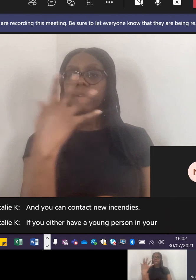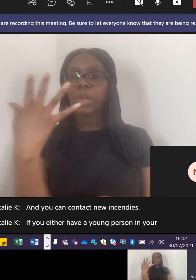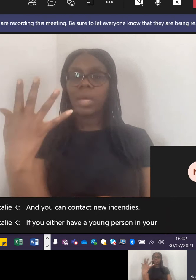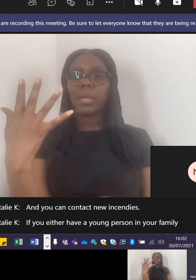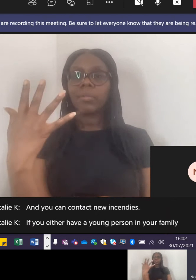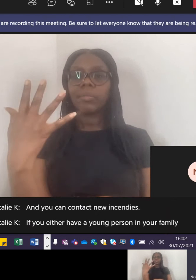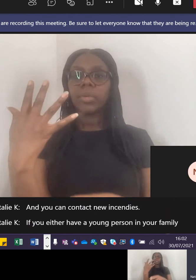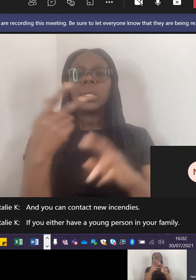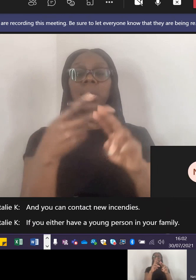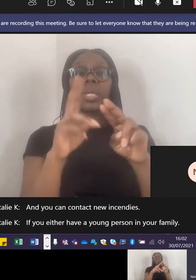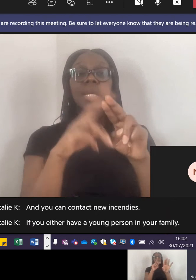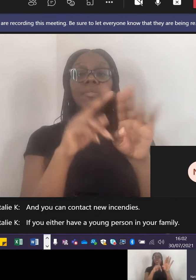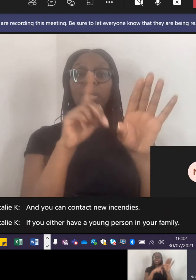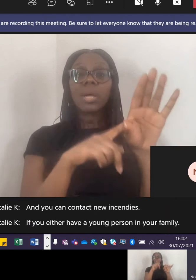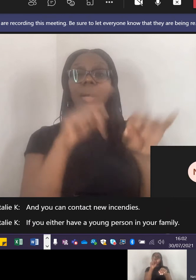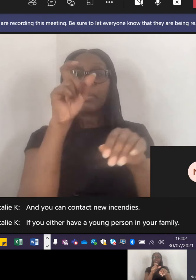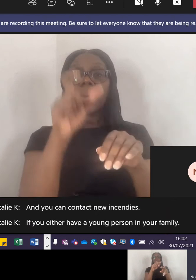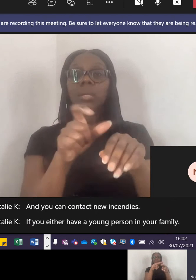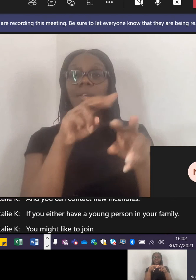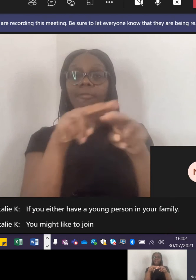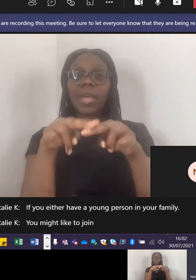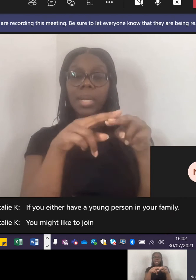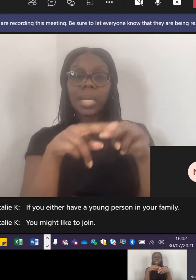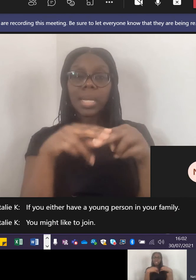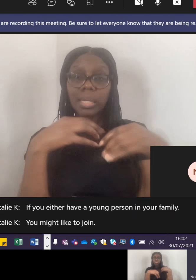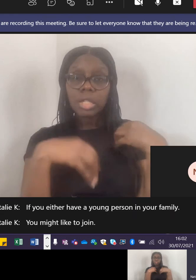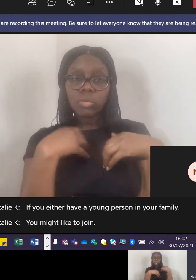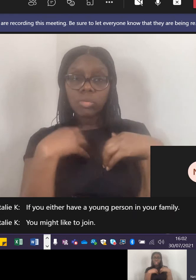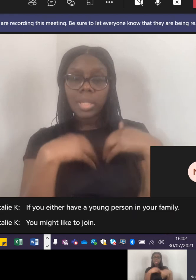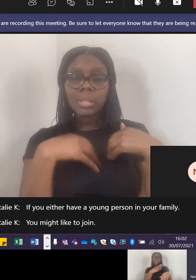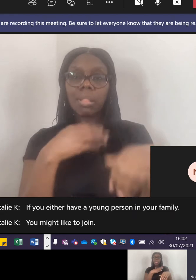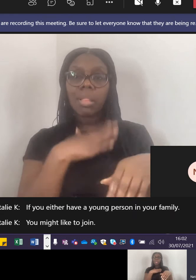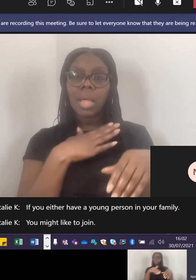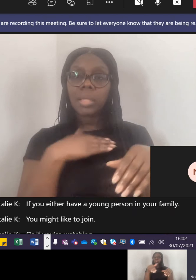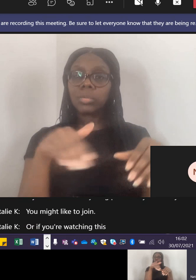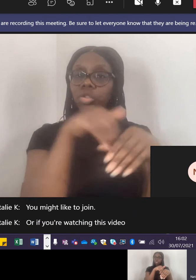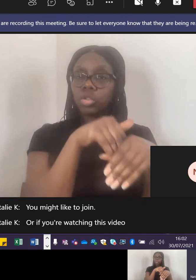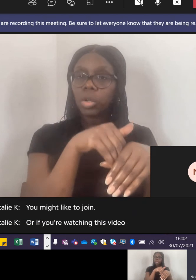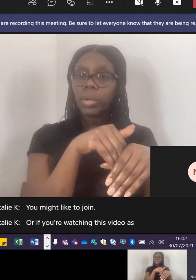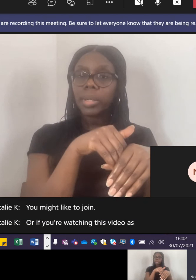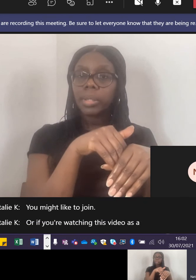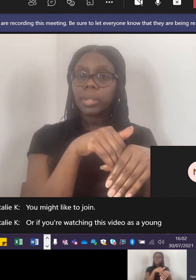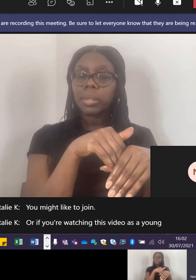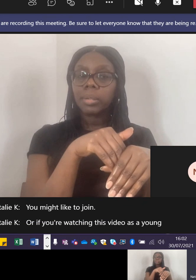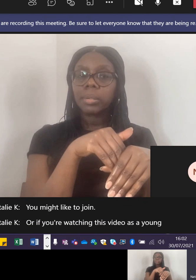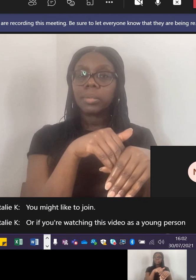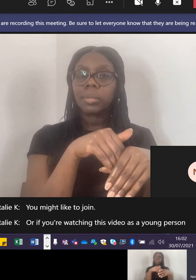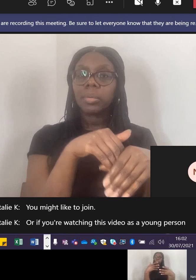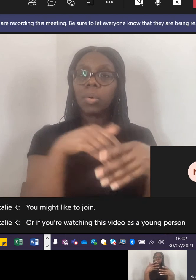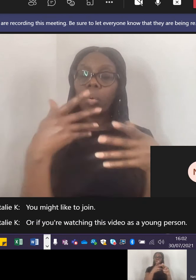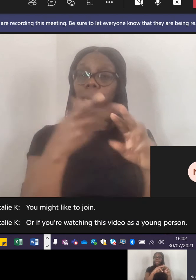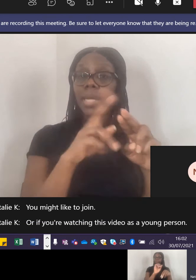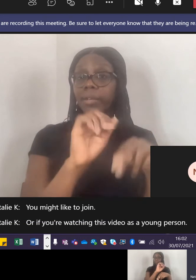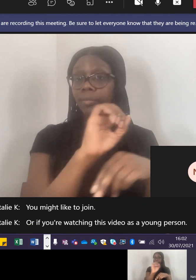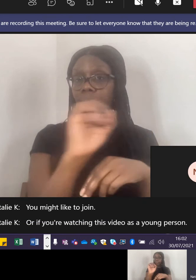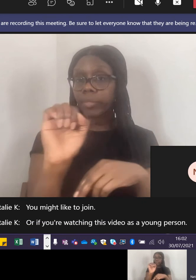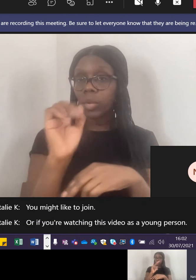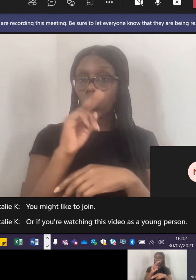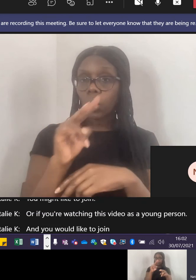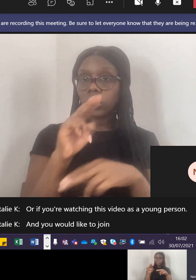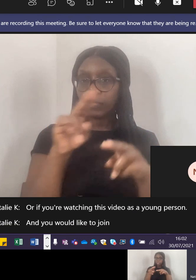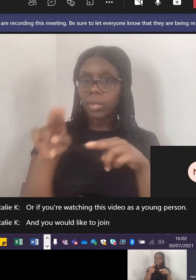family who might like to join, or if you're watching this video as a young person and you would like to